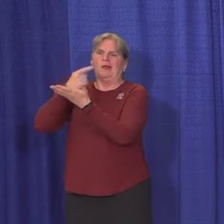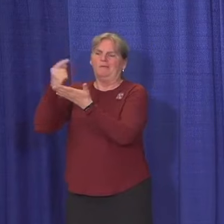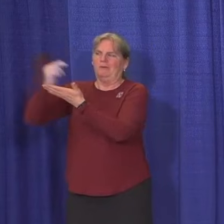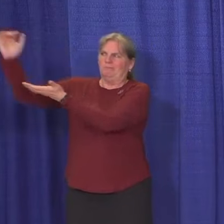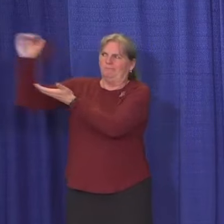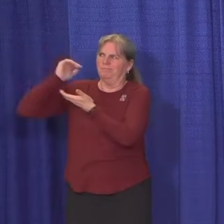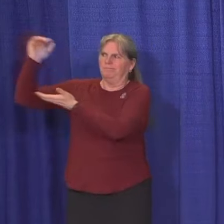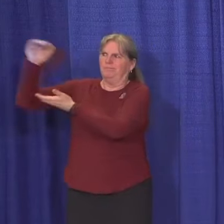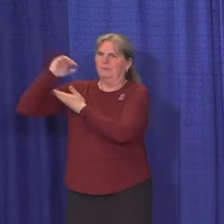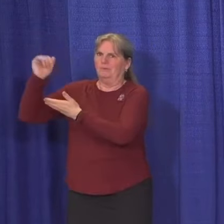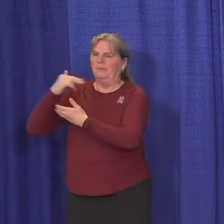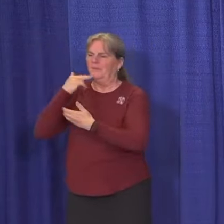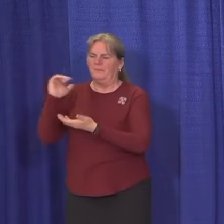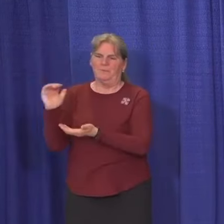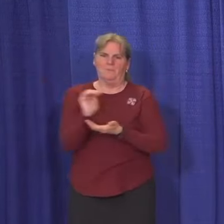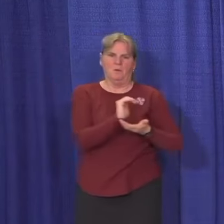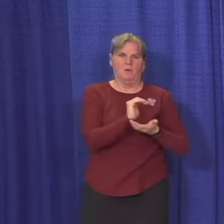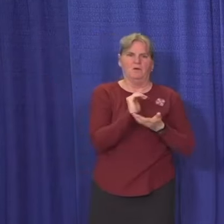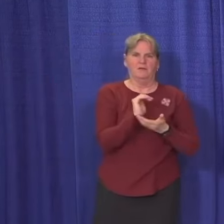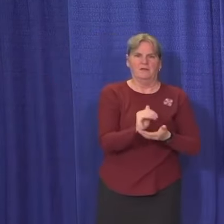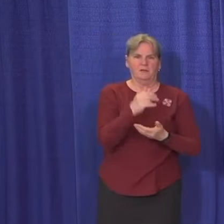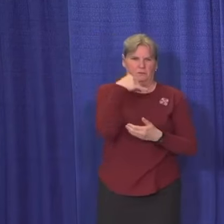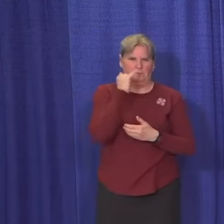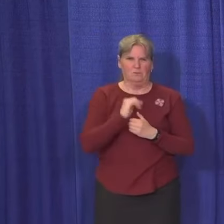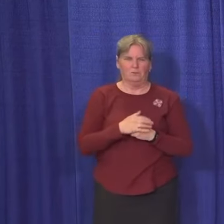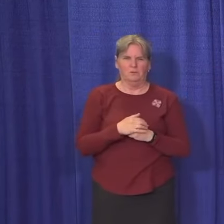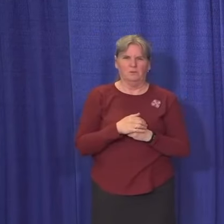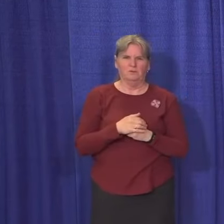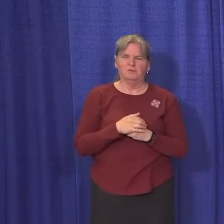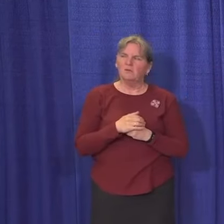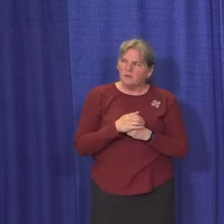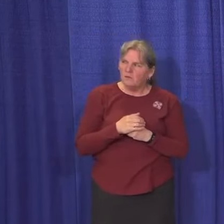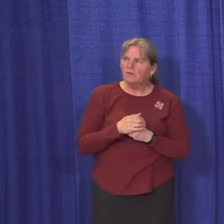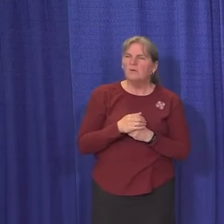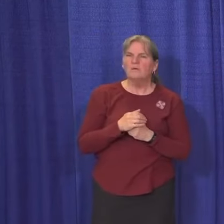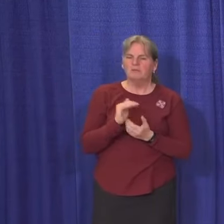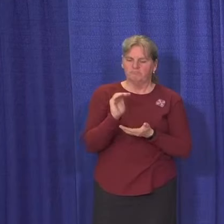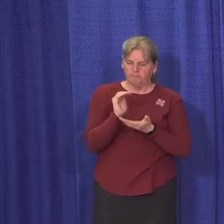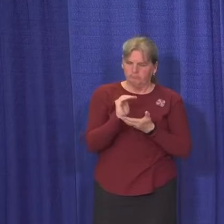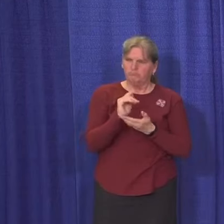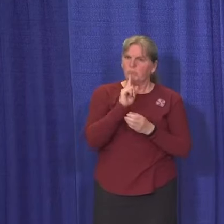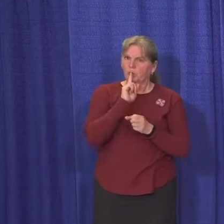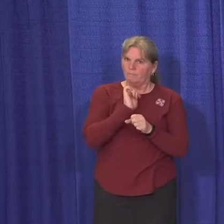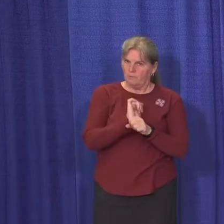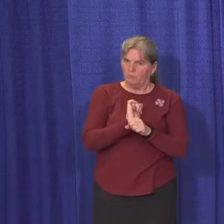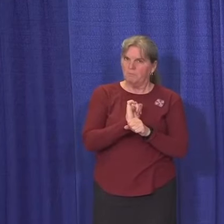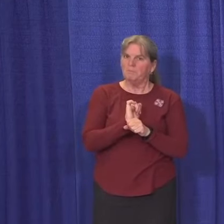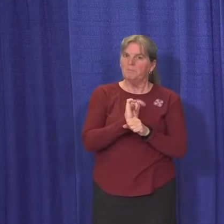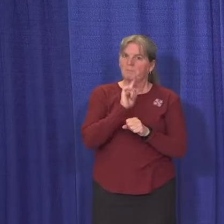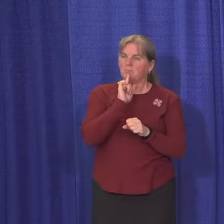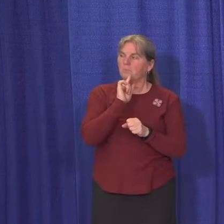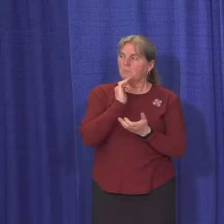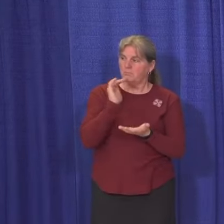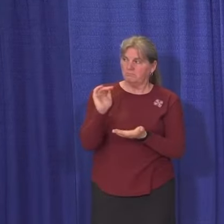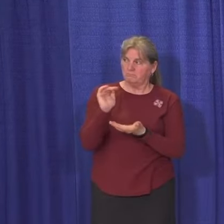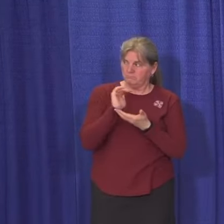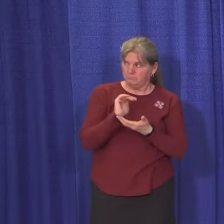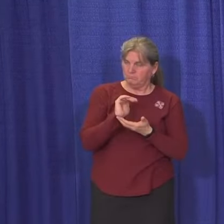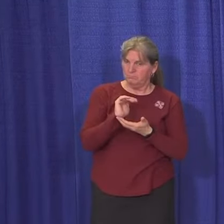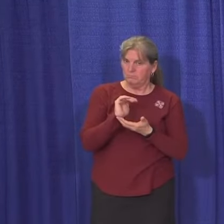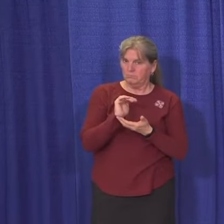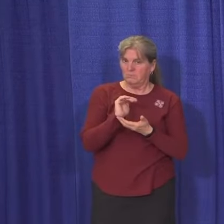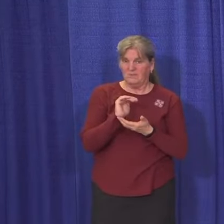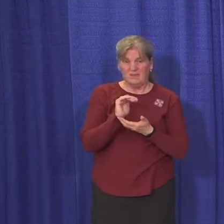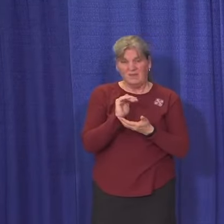ensuring that we reserved our supply, but the actual I don't have